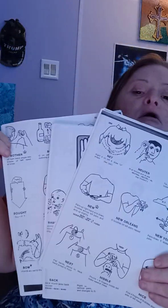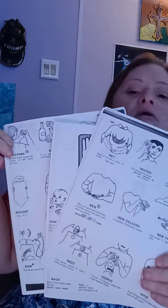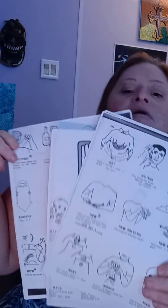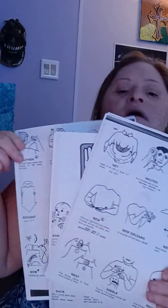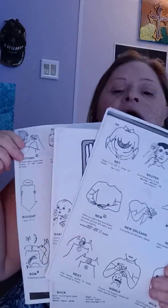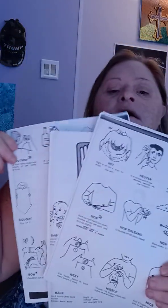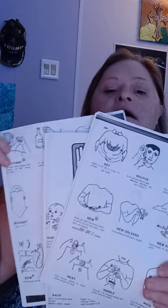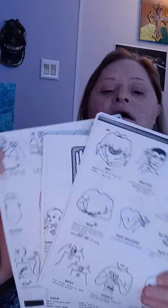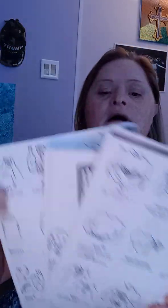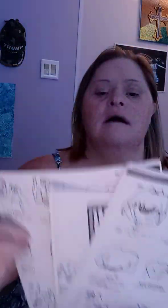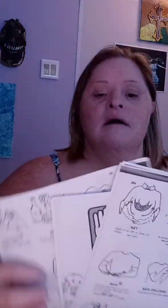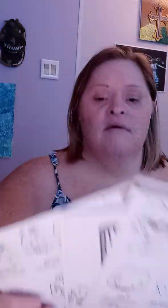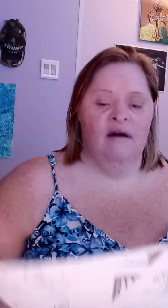learn. Okay.